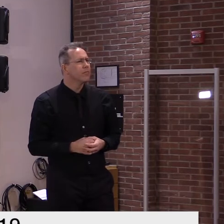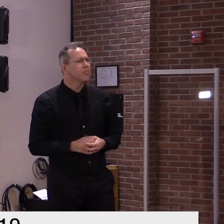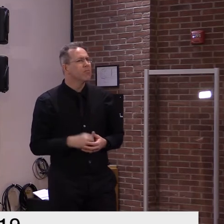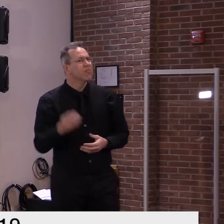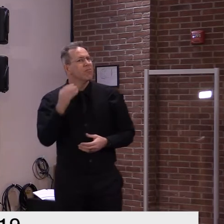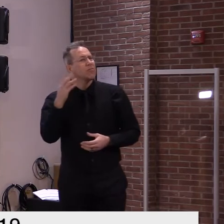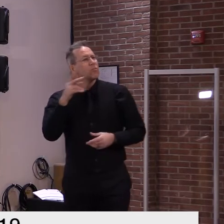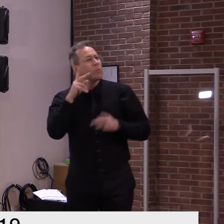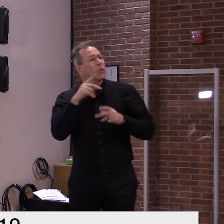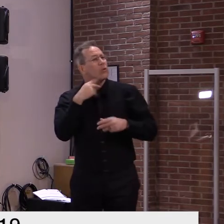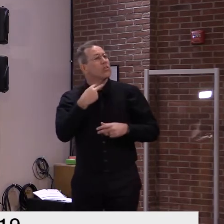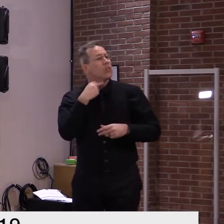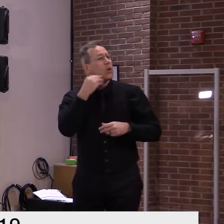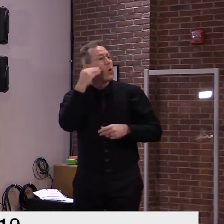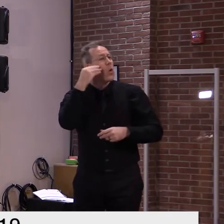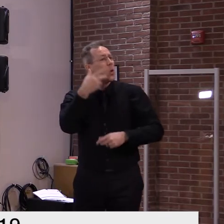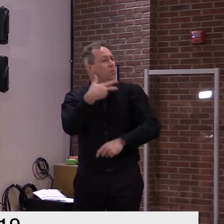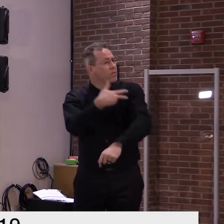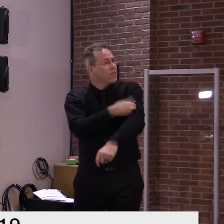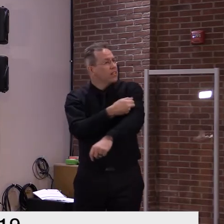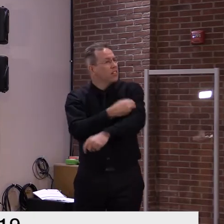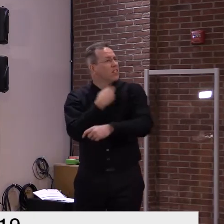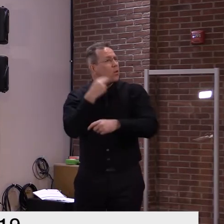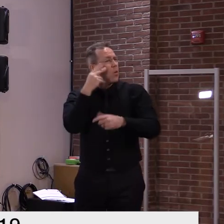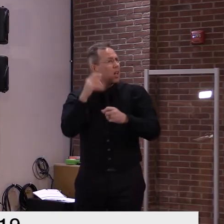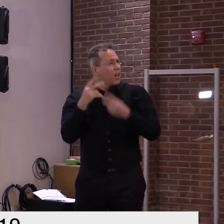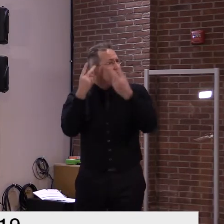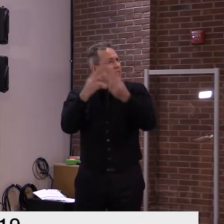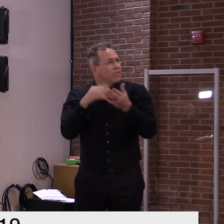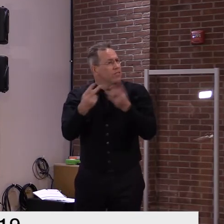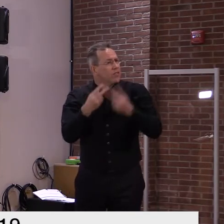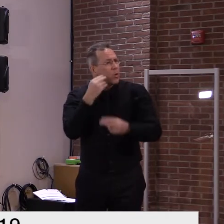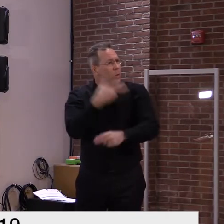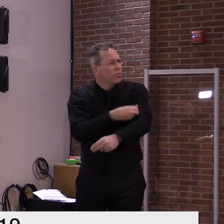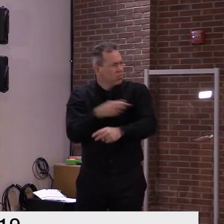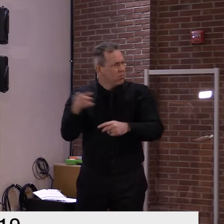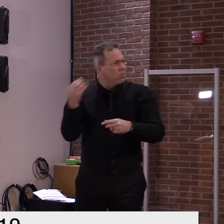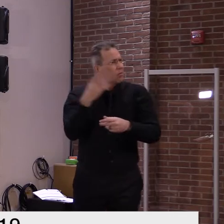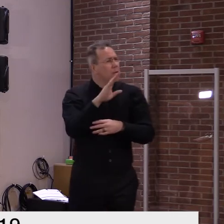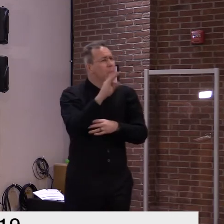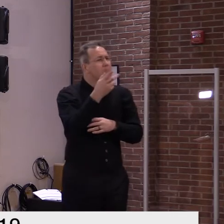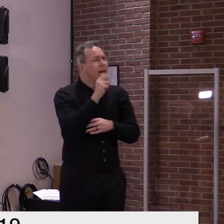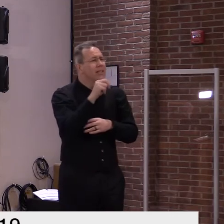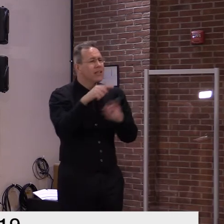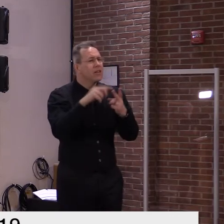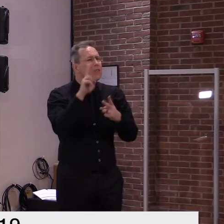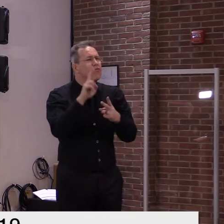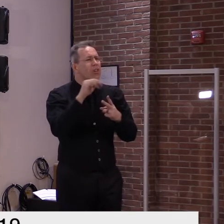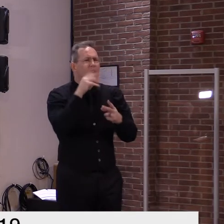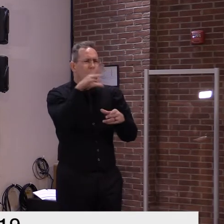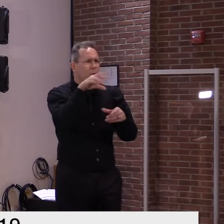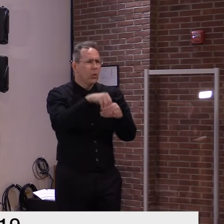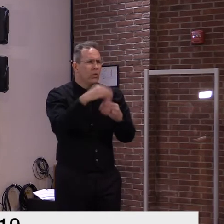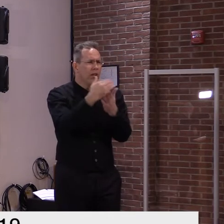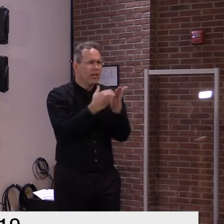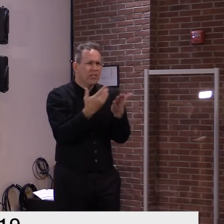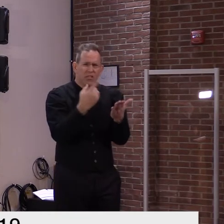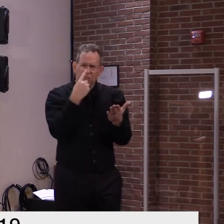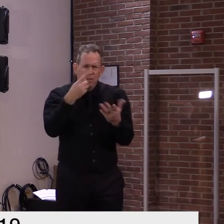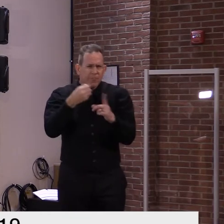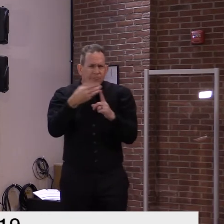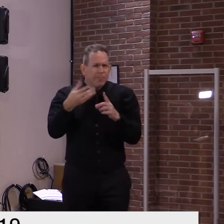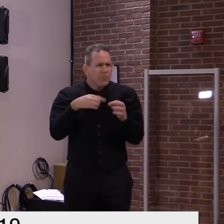you can talk about if that will be coming up soon, or what sort of, what, if you can go in a little more detail about what the process is